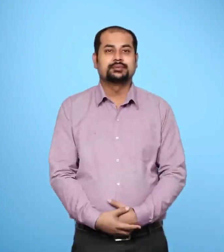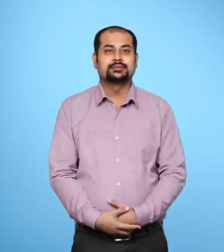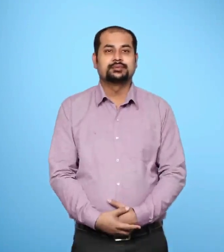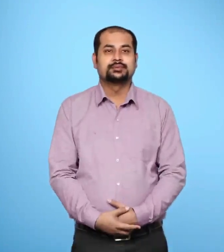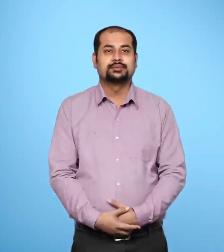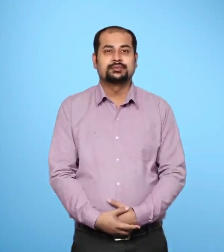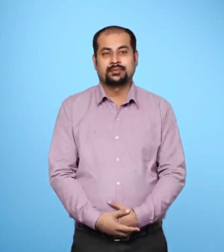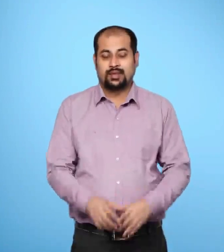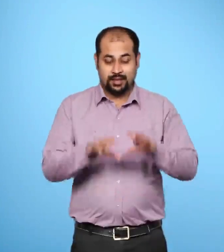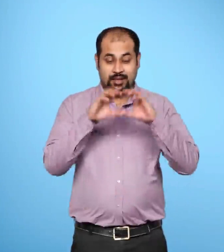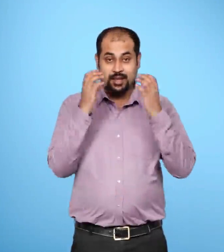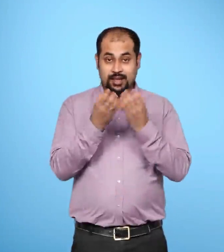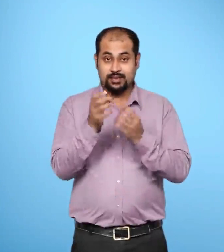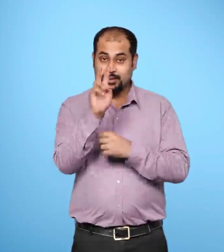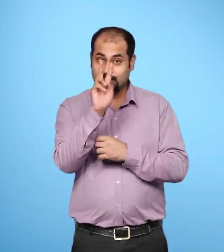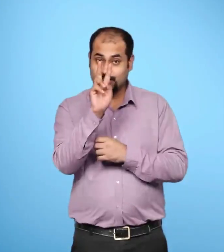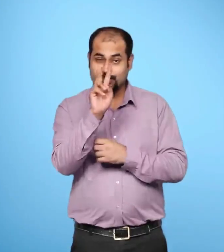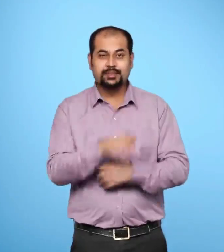Textbook of Mathematics for Class 2